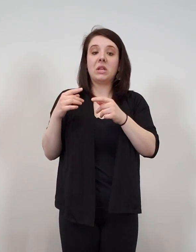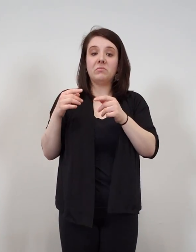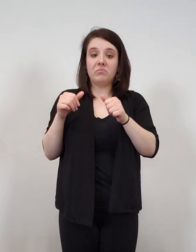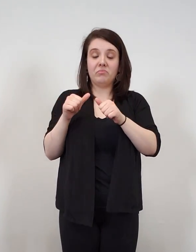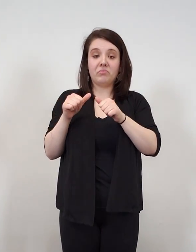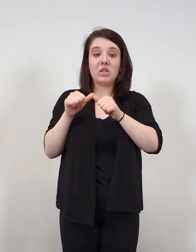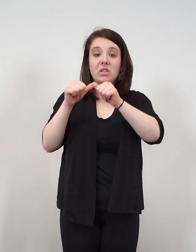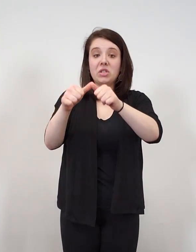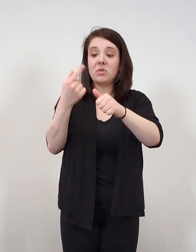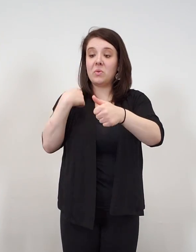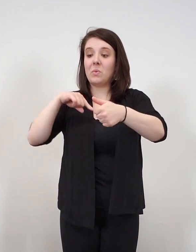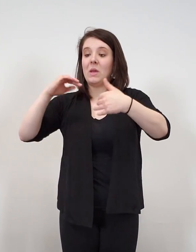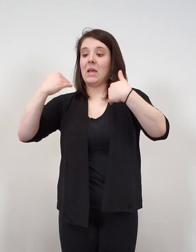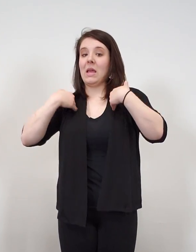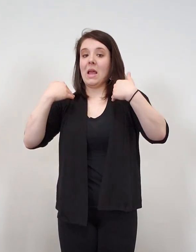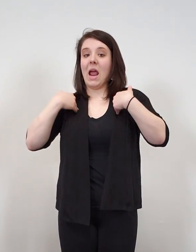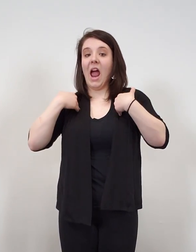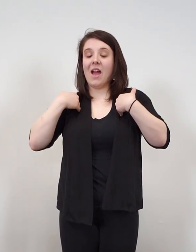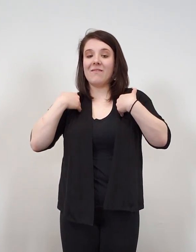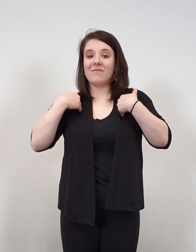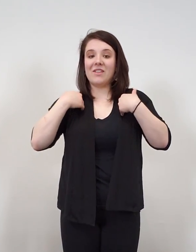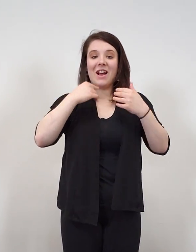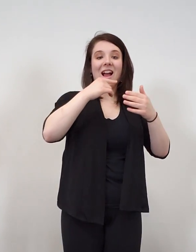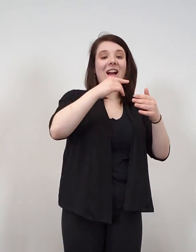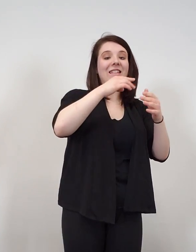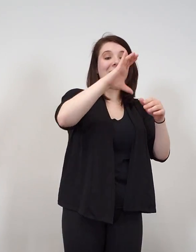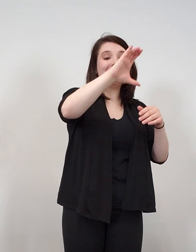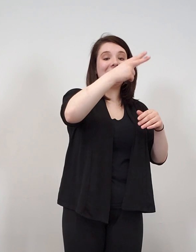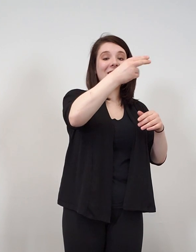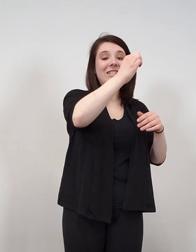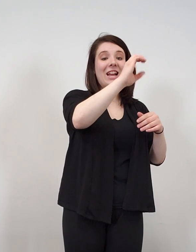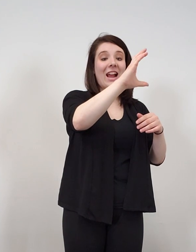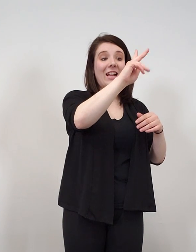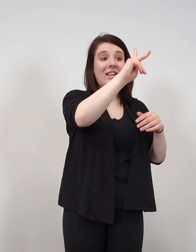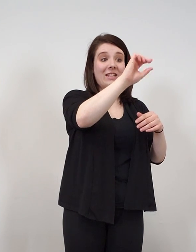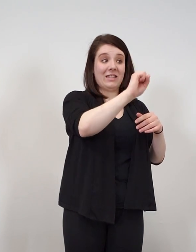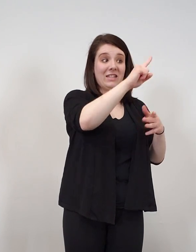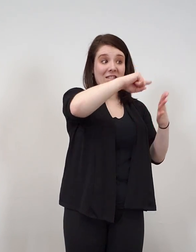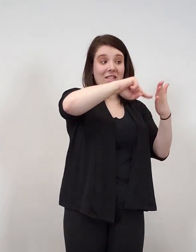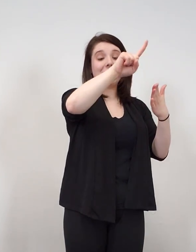And the best way I've found to illustrate that is with an equilateral triangle.